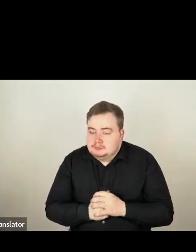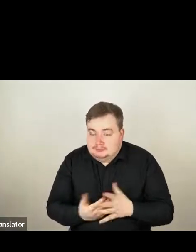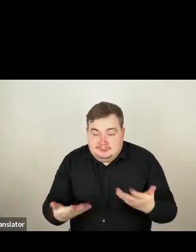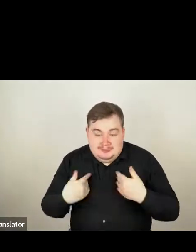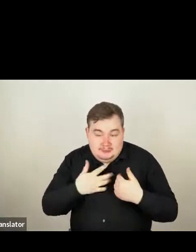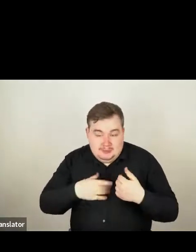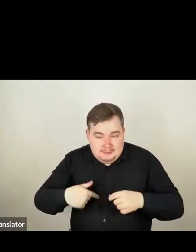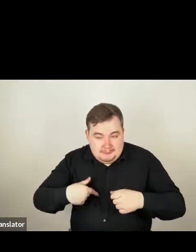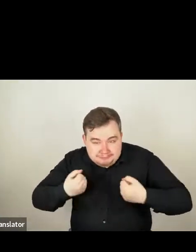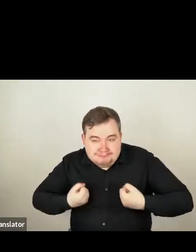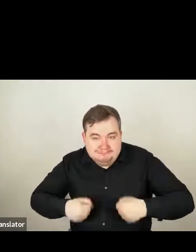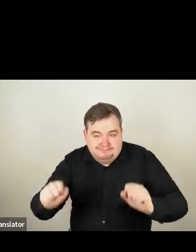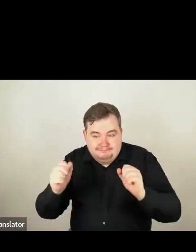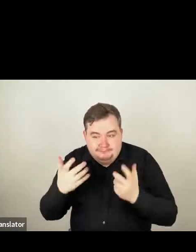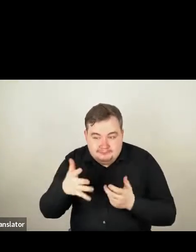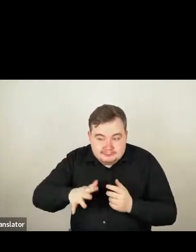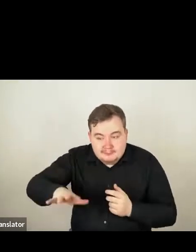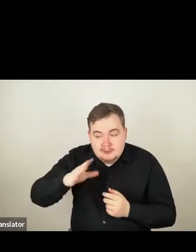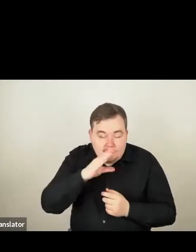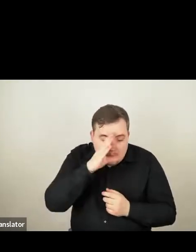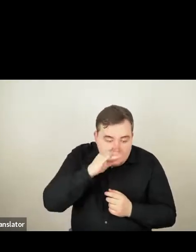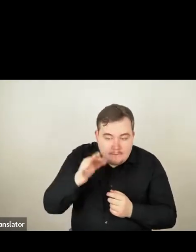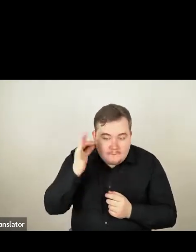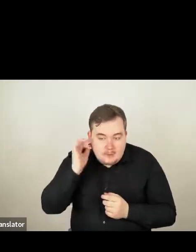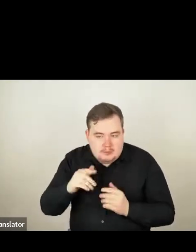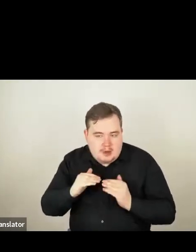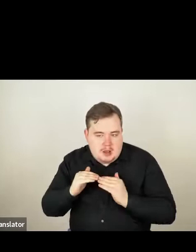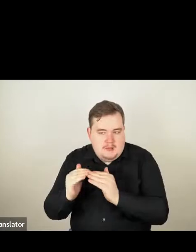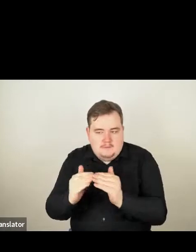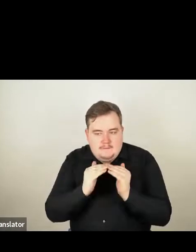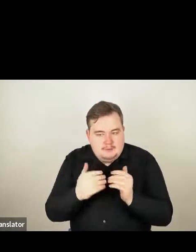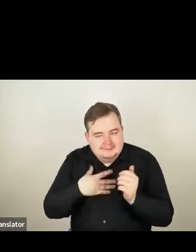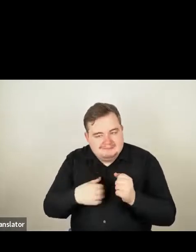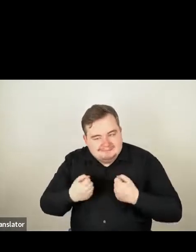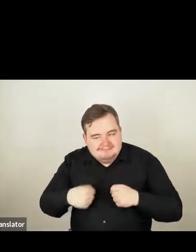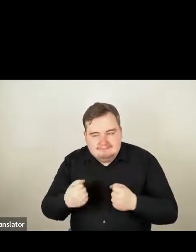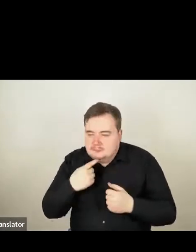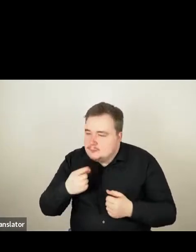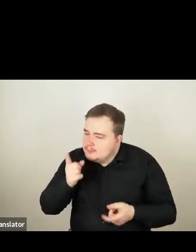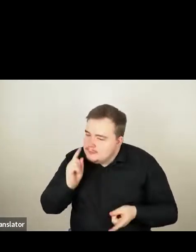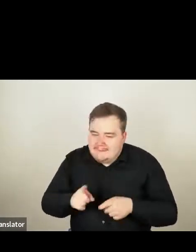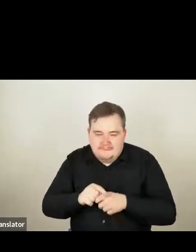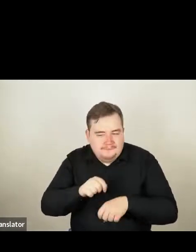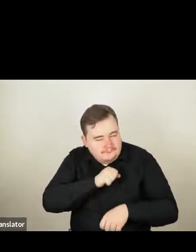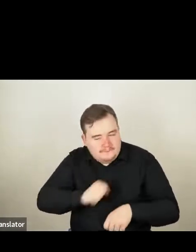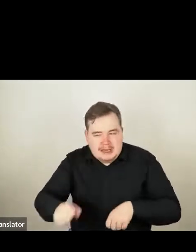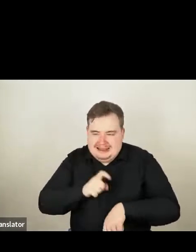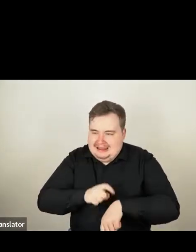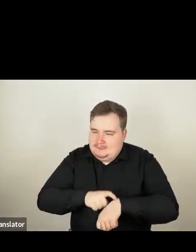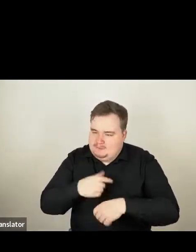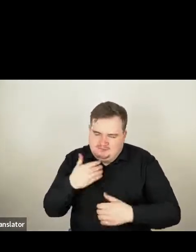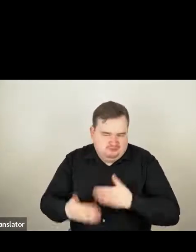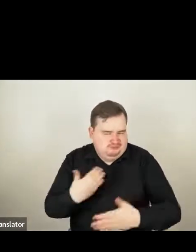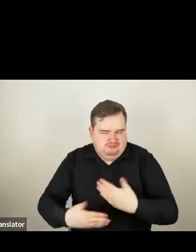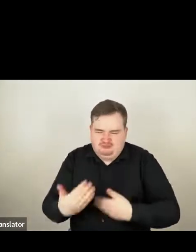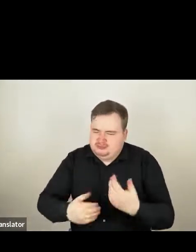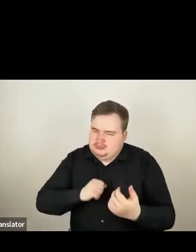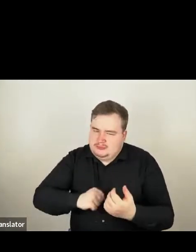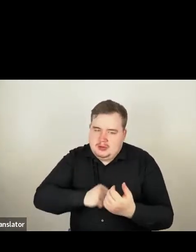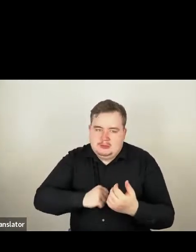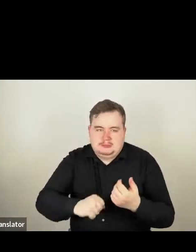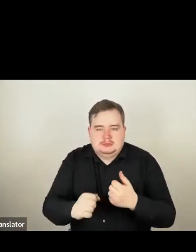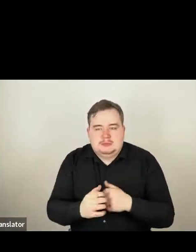need some quick fixes, some things which are really going to show that Parliament wants to change, wants to do things